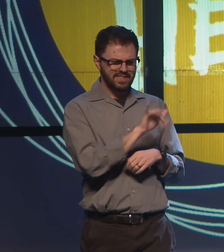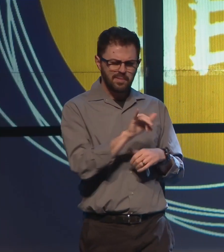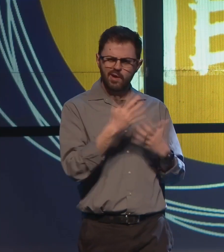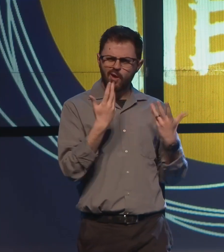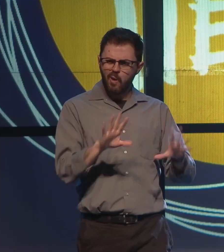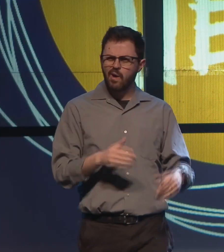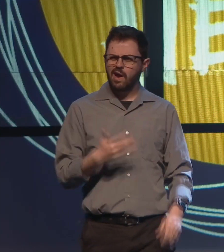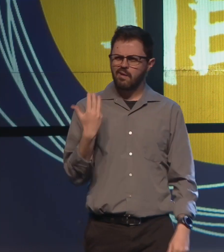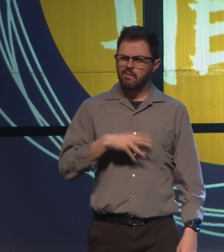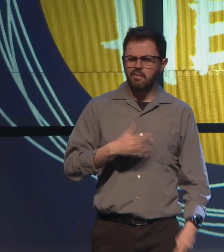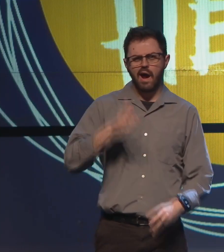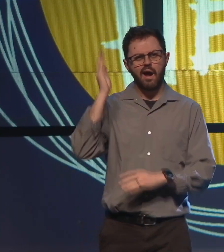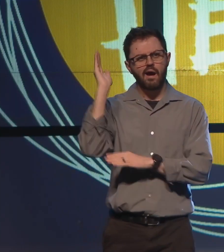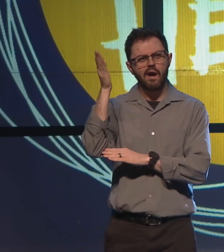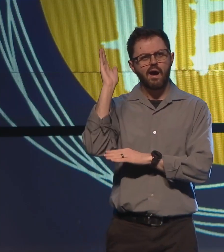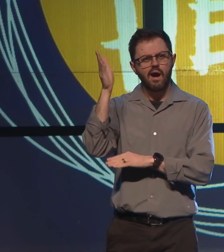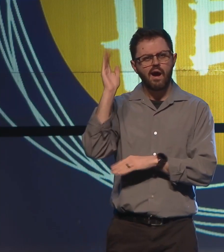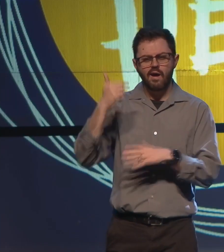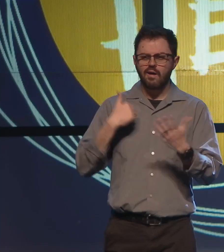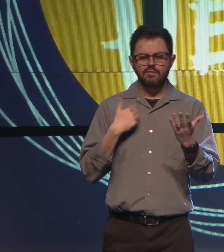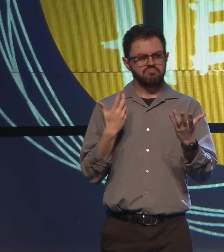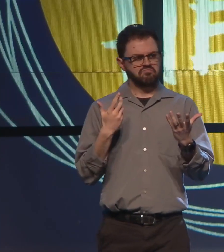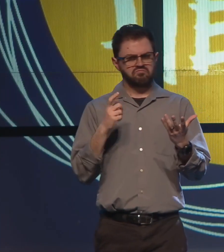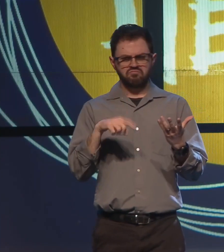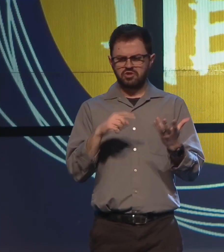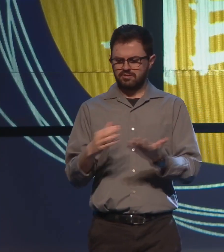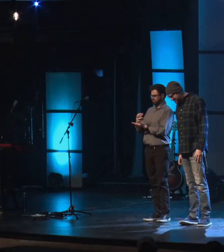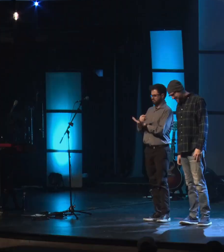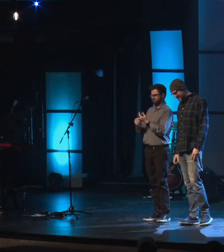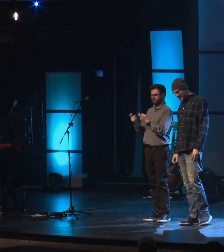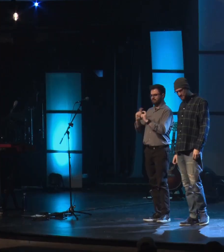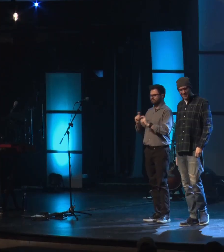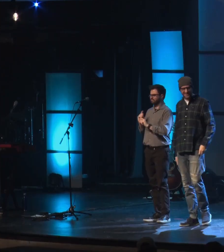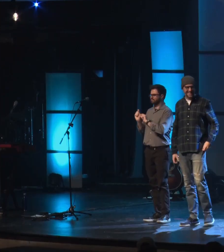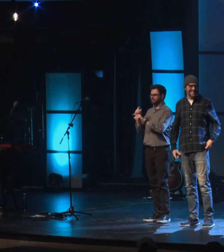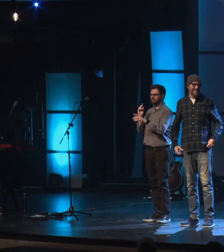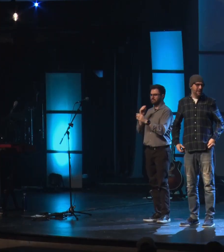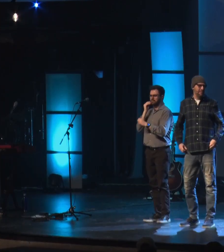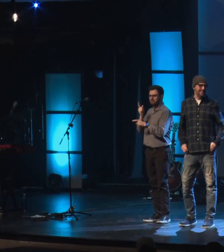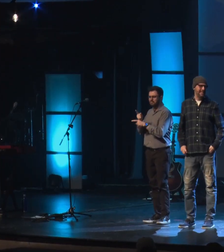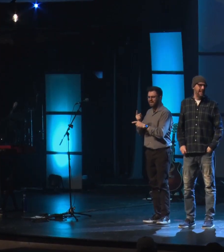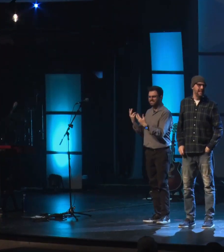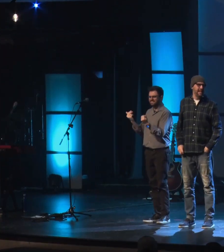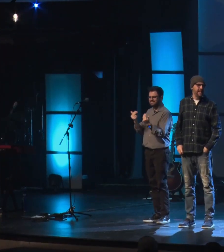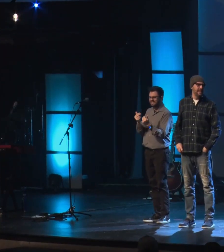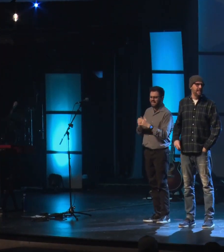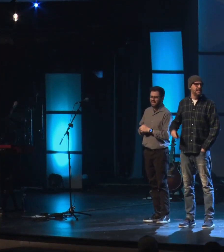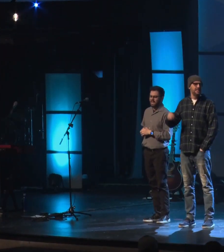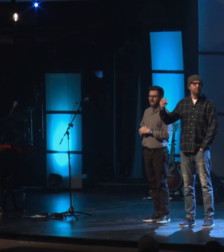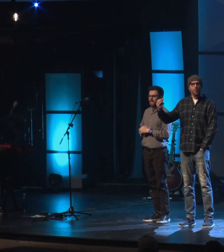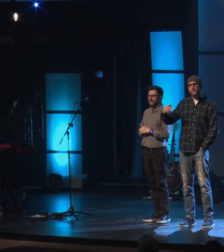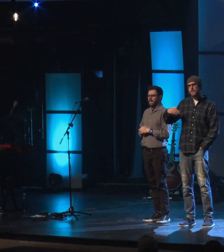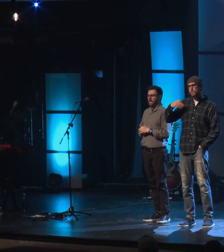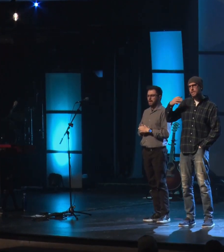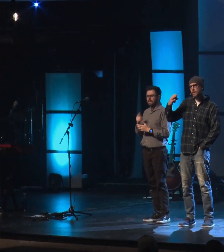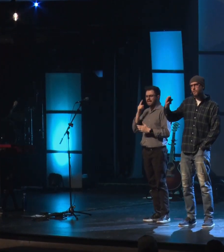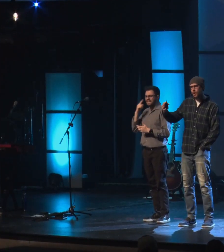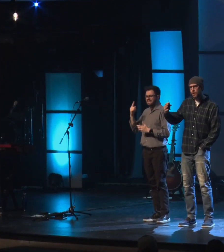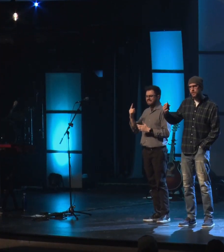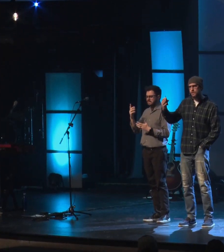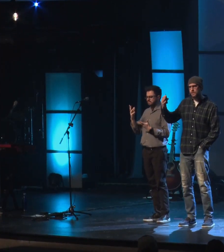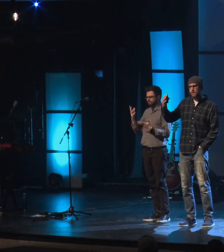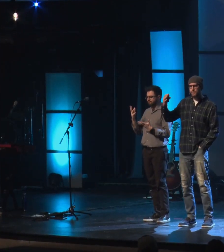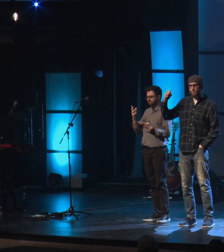offering and go home. But absolutely. But I think it's important that we